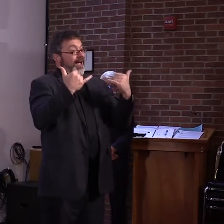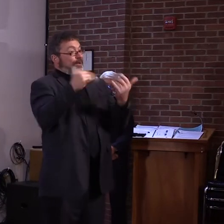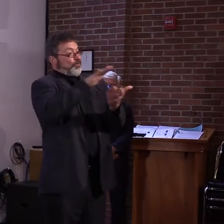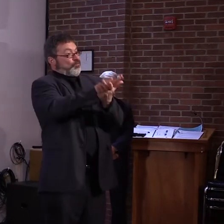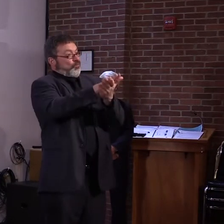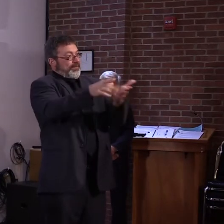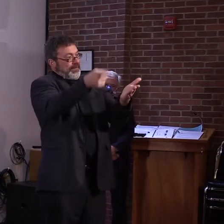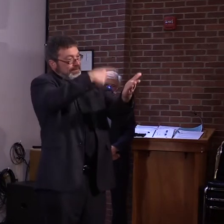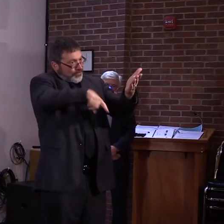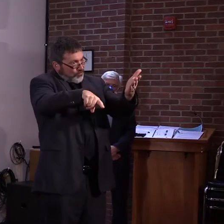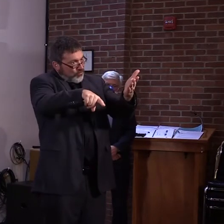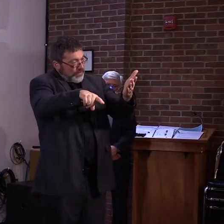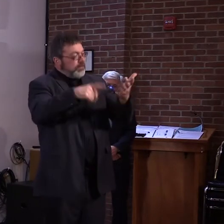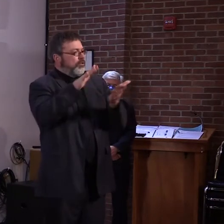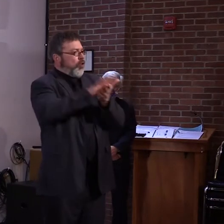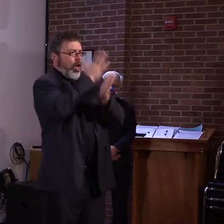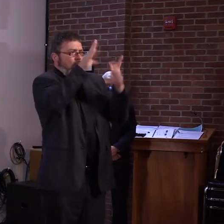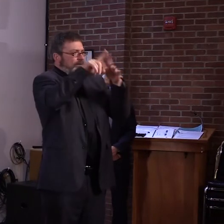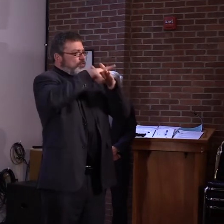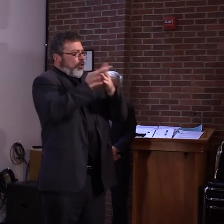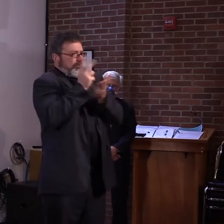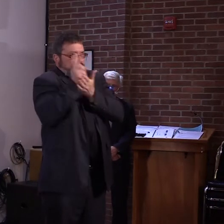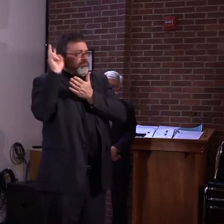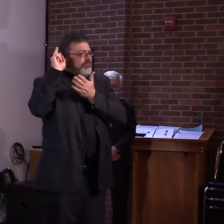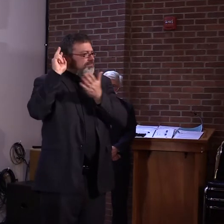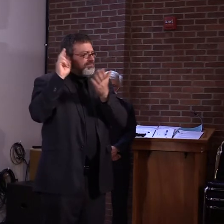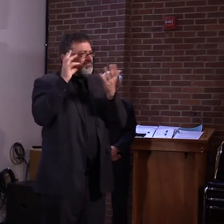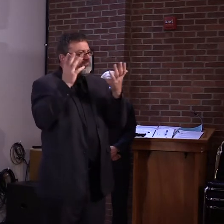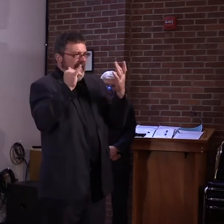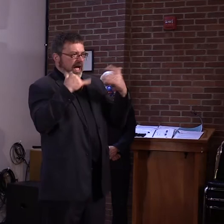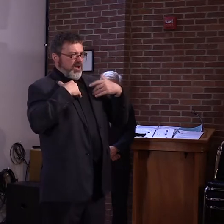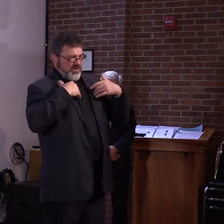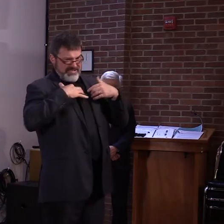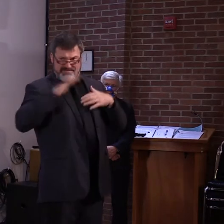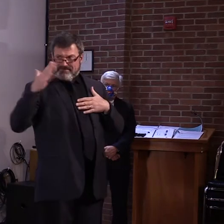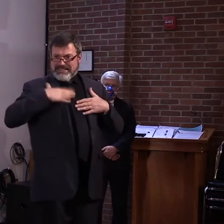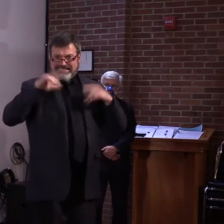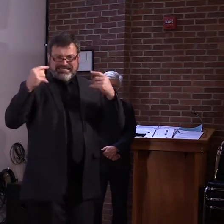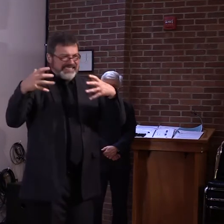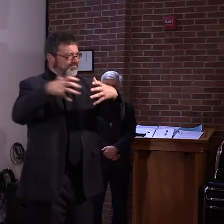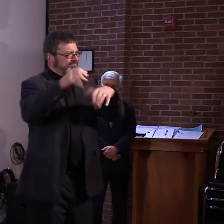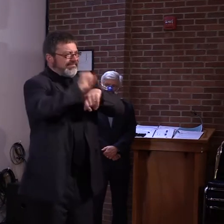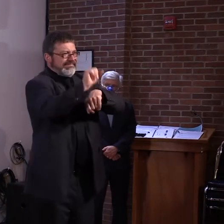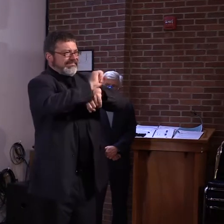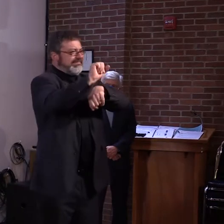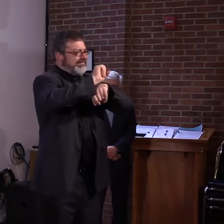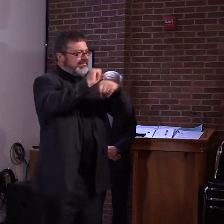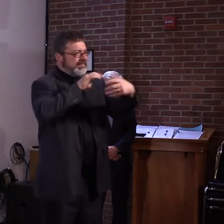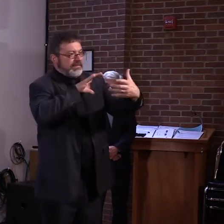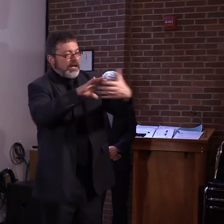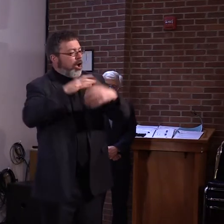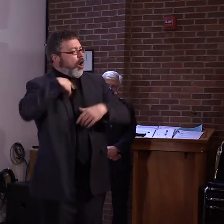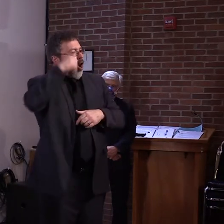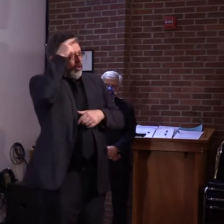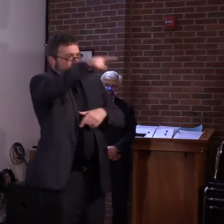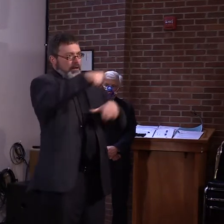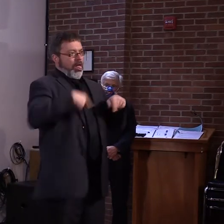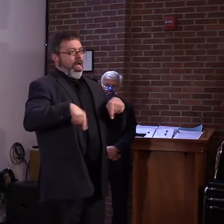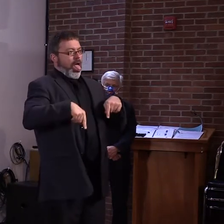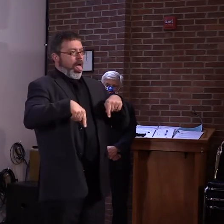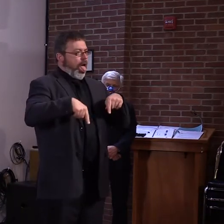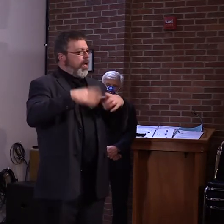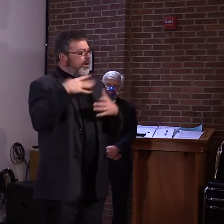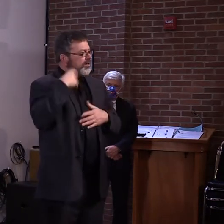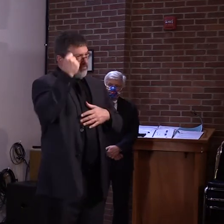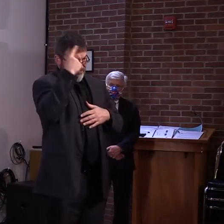all of us to make that happen. So sometimes, you know, the fear is, we have to acknowledge that there's a lot of fear, a lot of